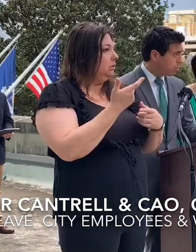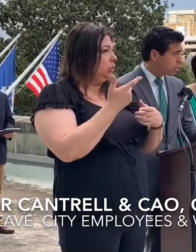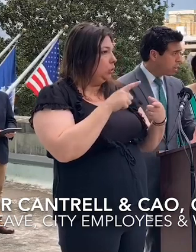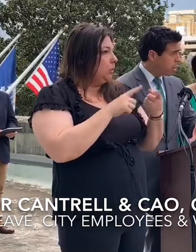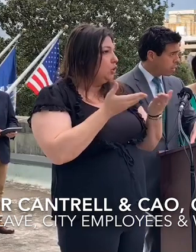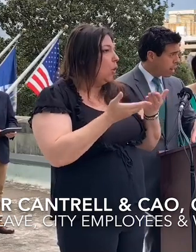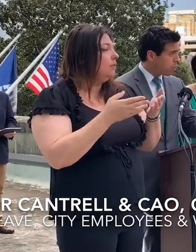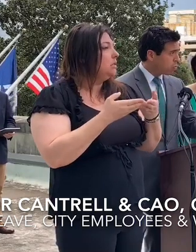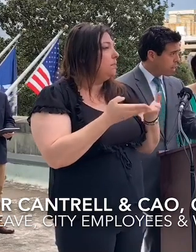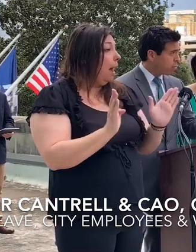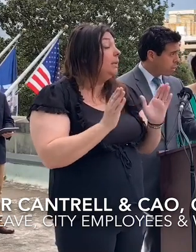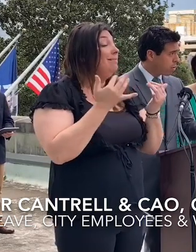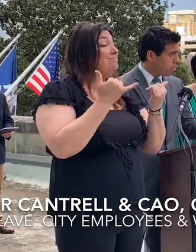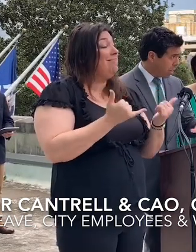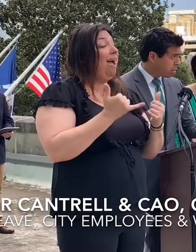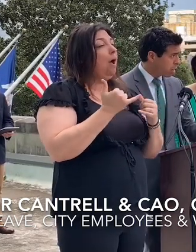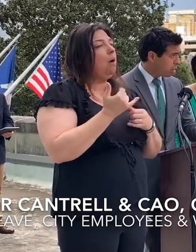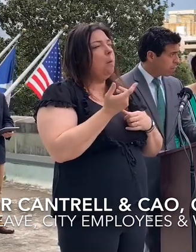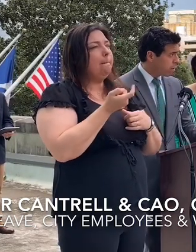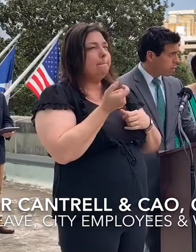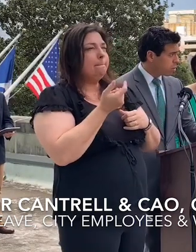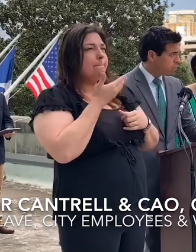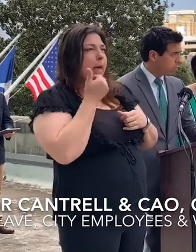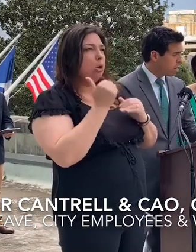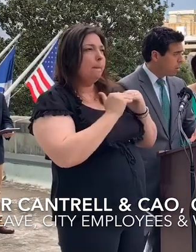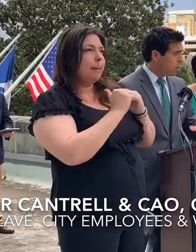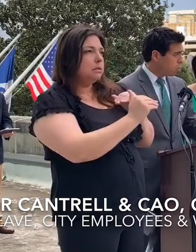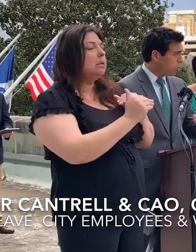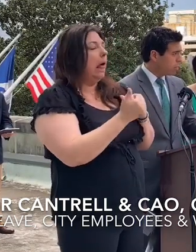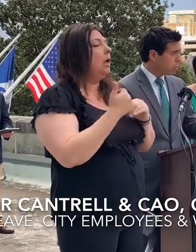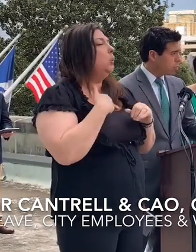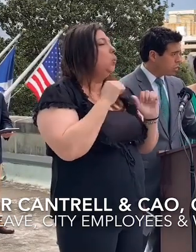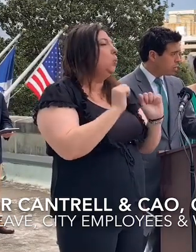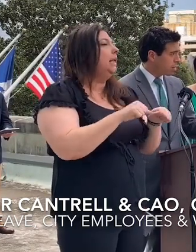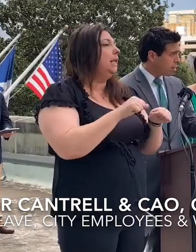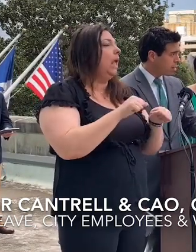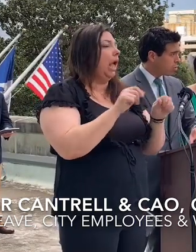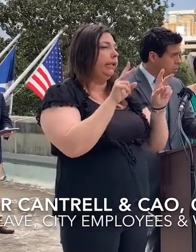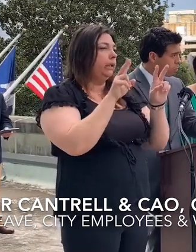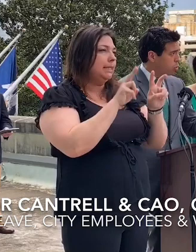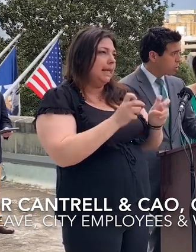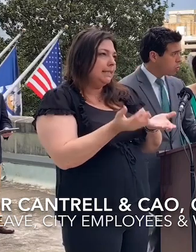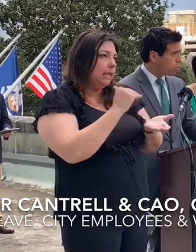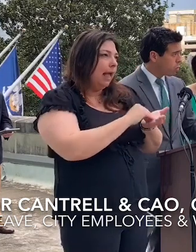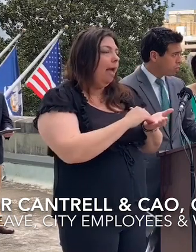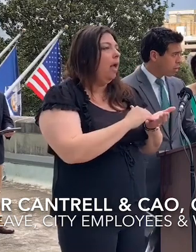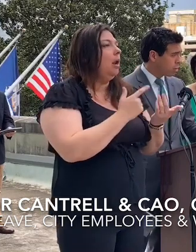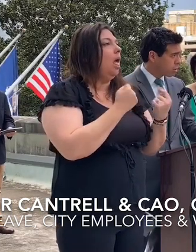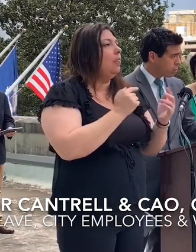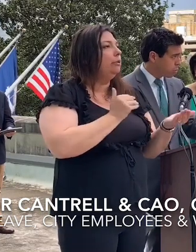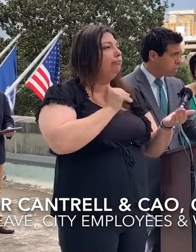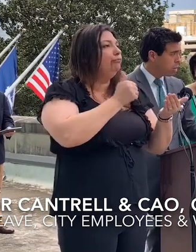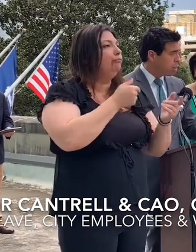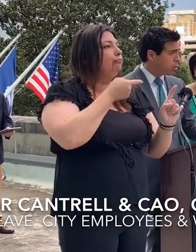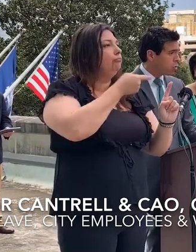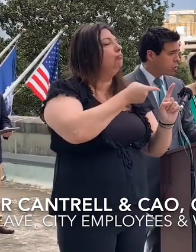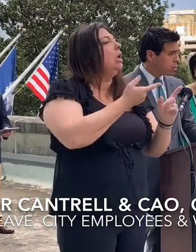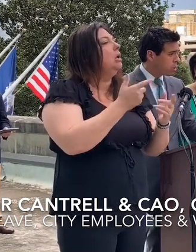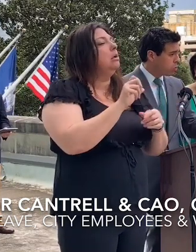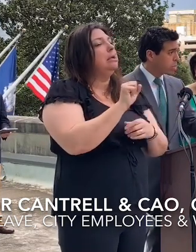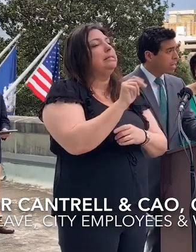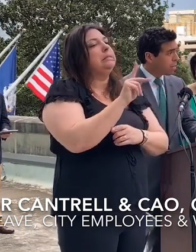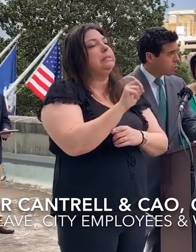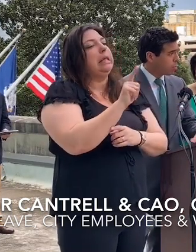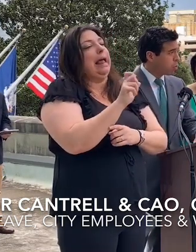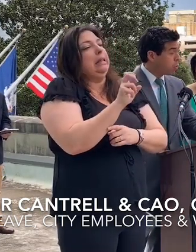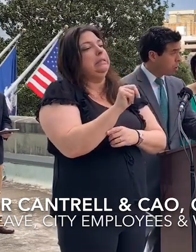the public. Now, as we have a better baseline and foundation for that, we'll be able to reassess and start working toward more of a skeleton crew and ensuring that